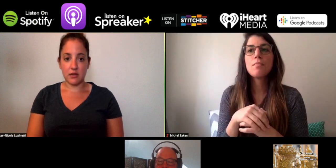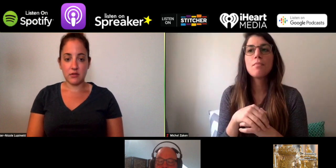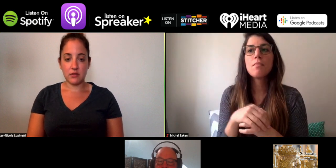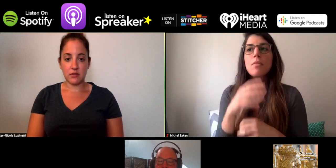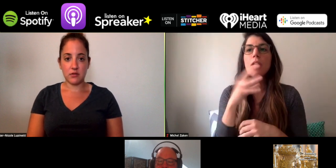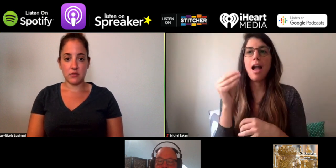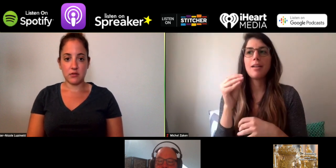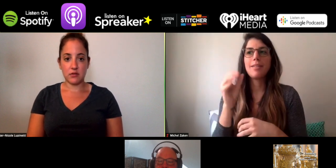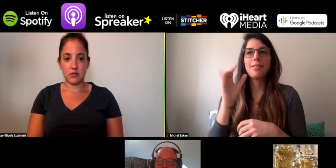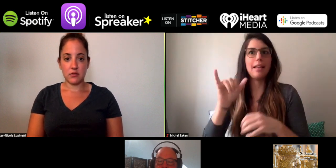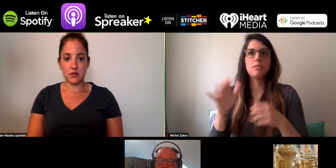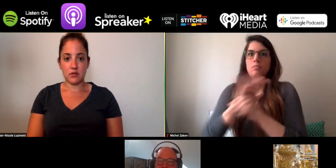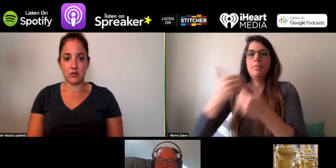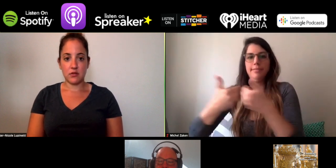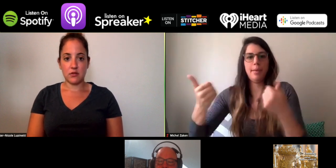listening.